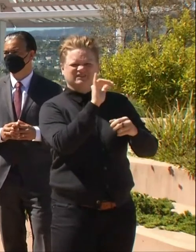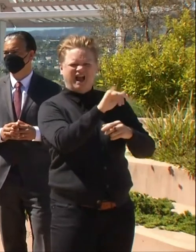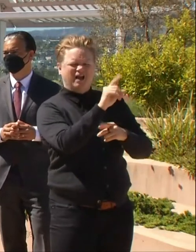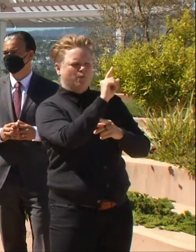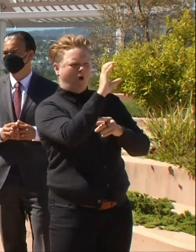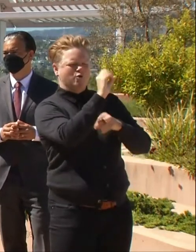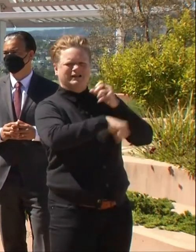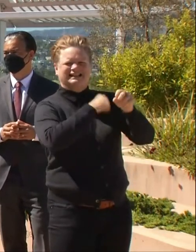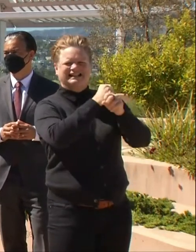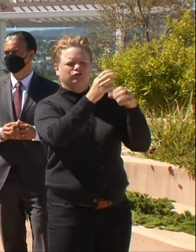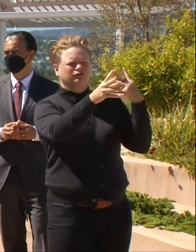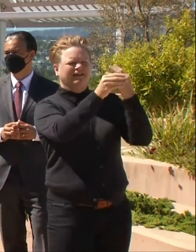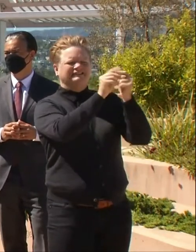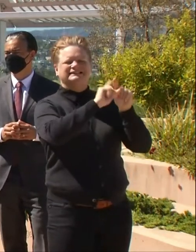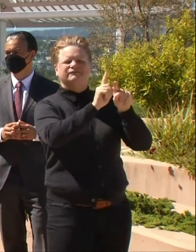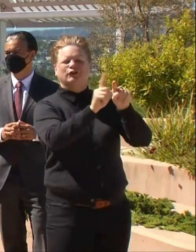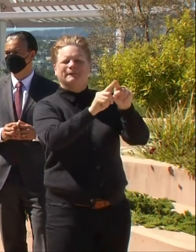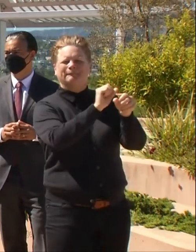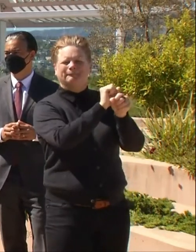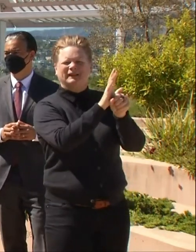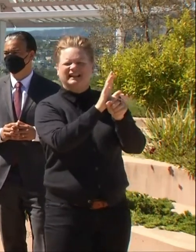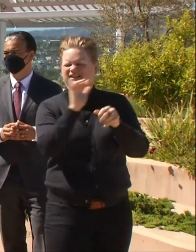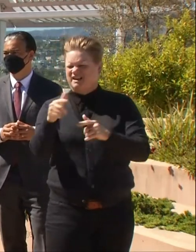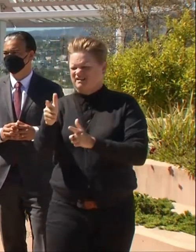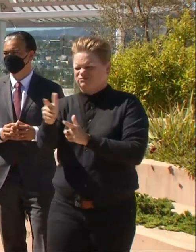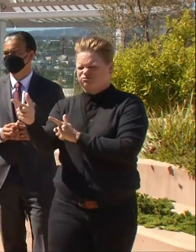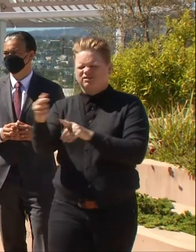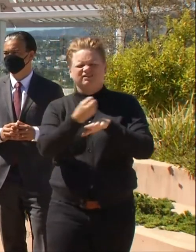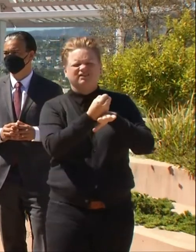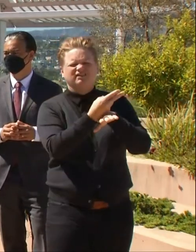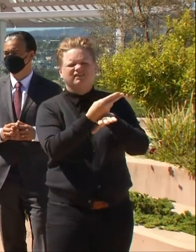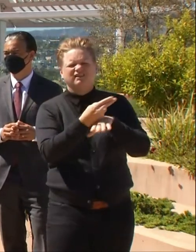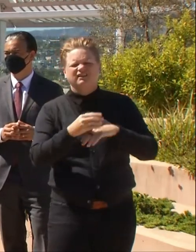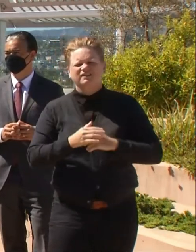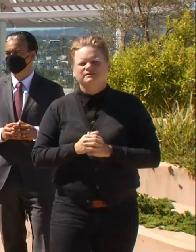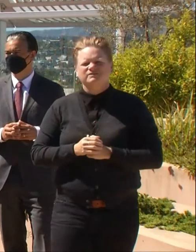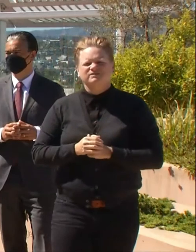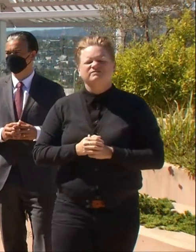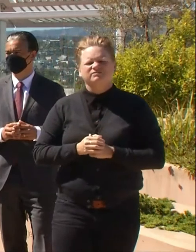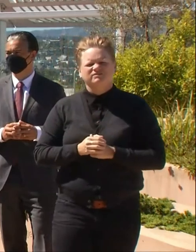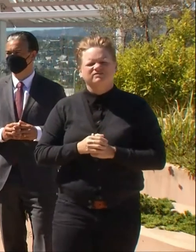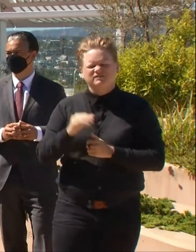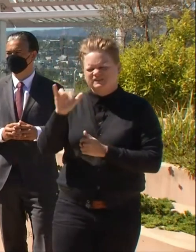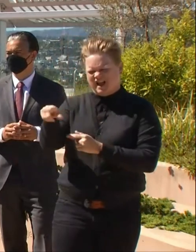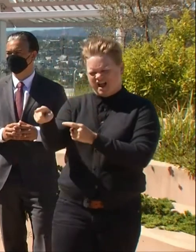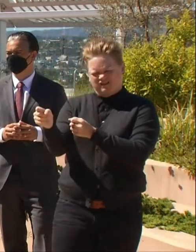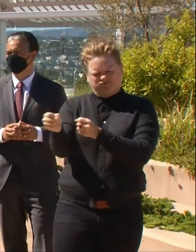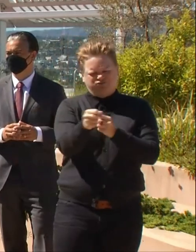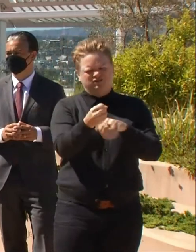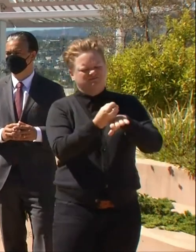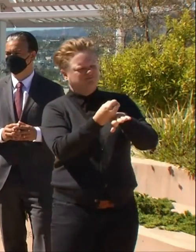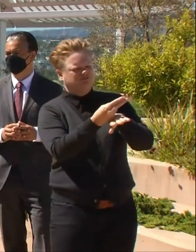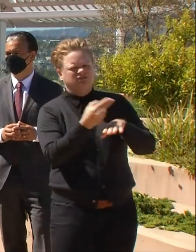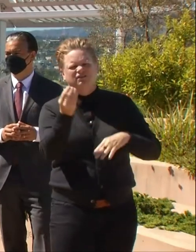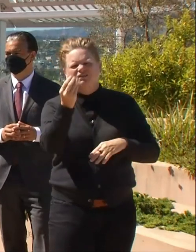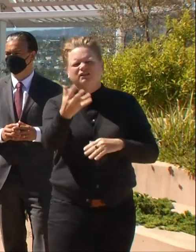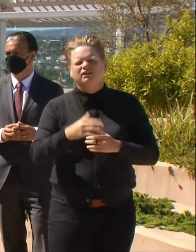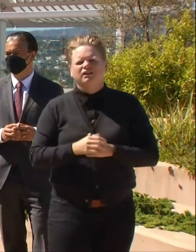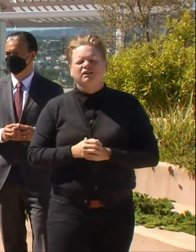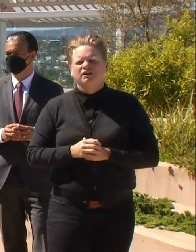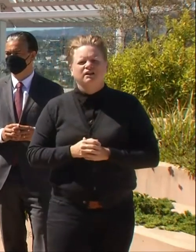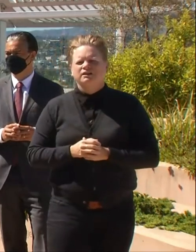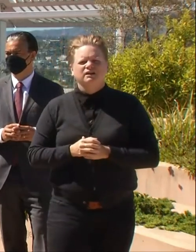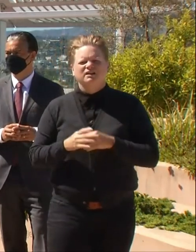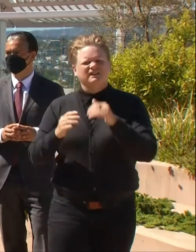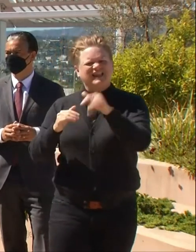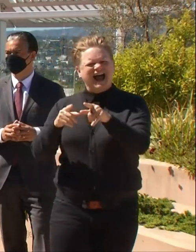shooter is the AR-15 with an extended magazine. And it results in many deaths in a short period of time. Where the recent